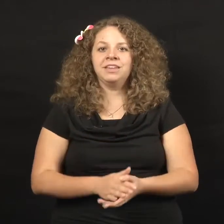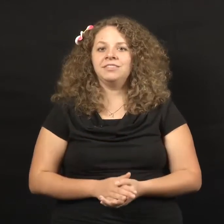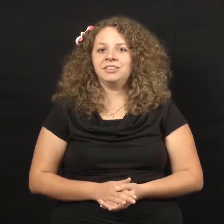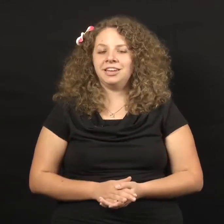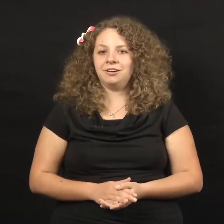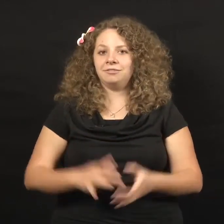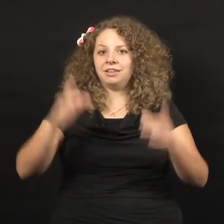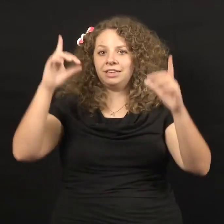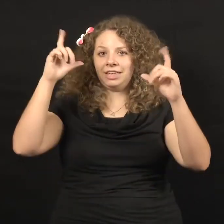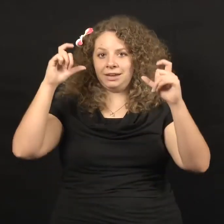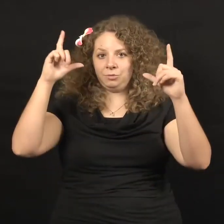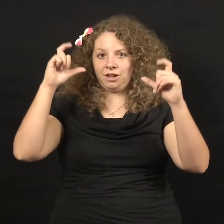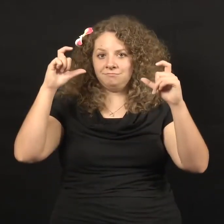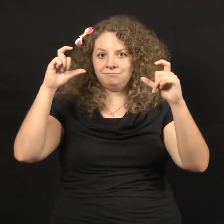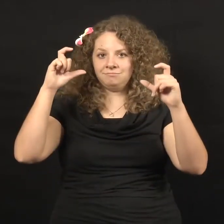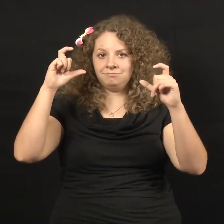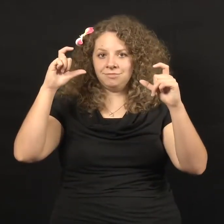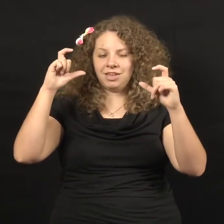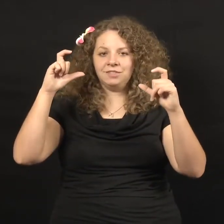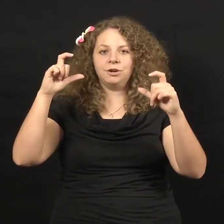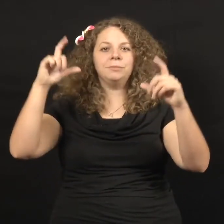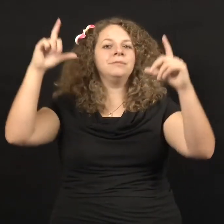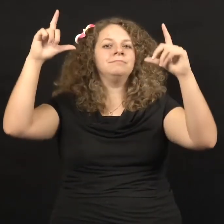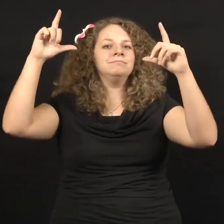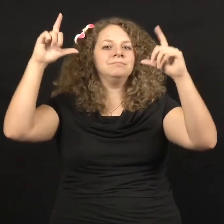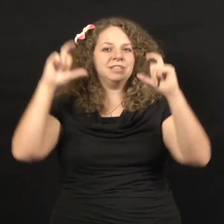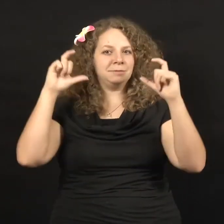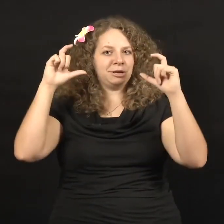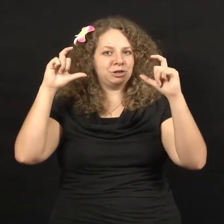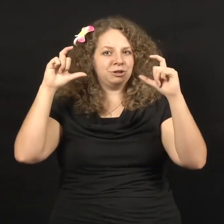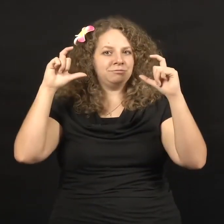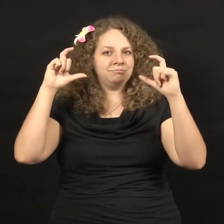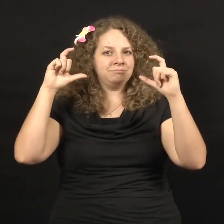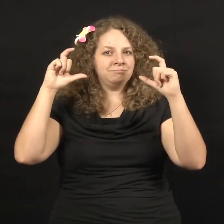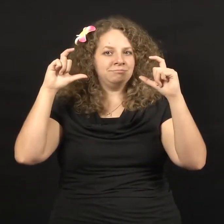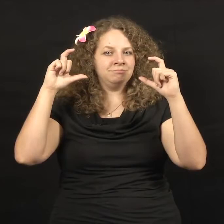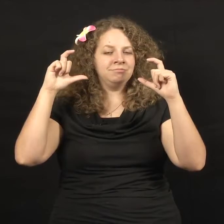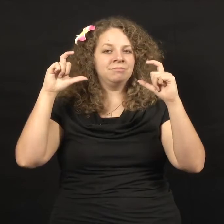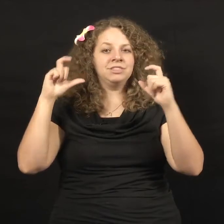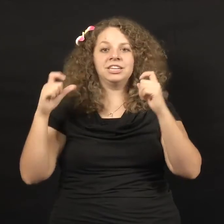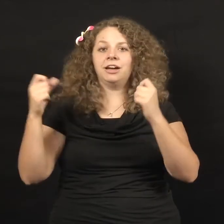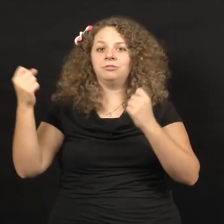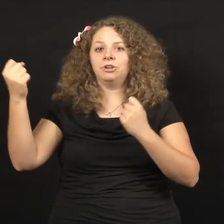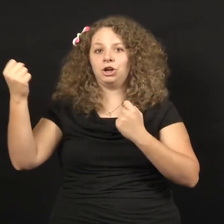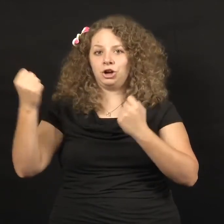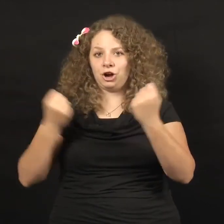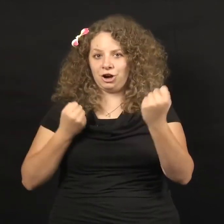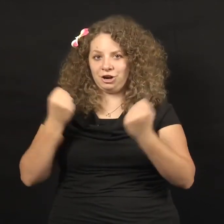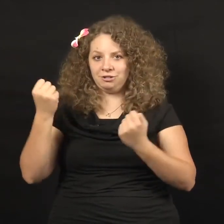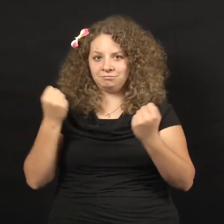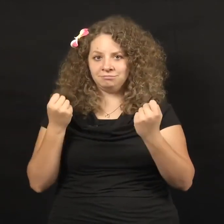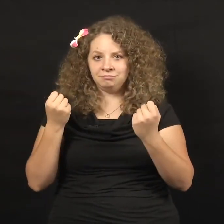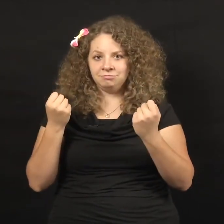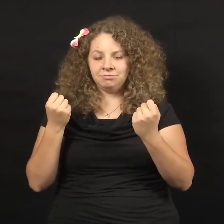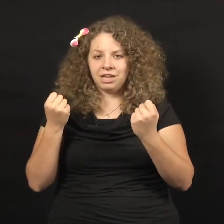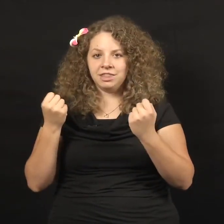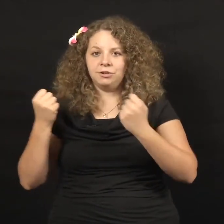The noun camera and the verb take picture. The noun car and the